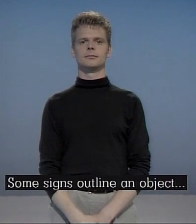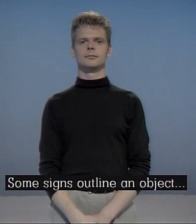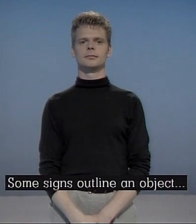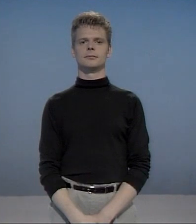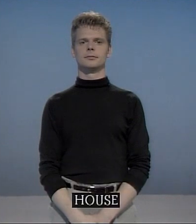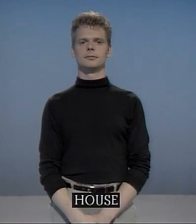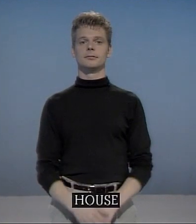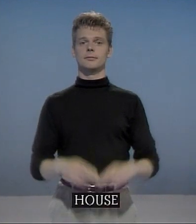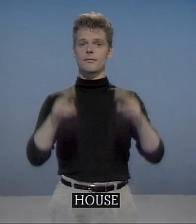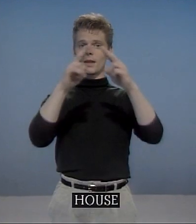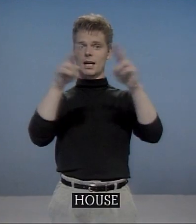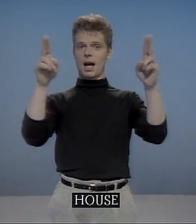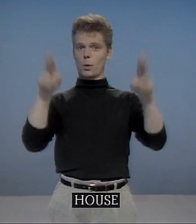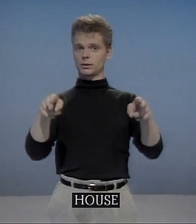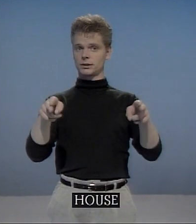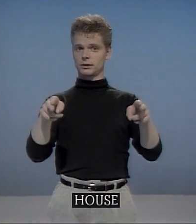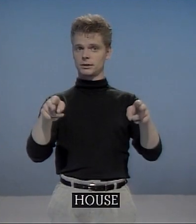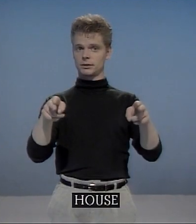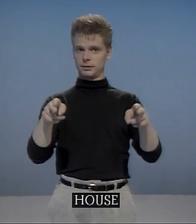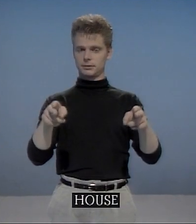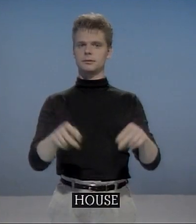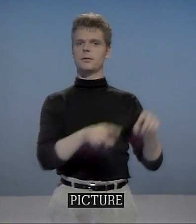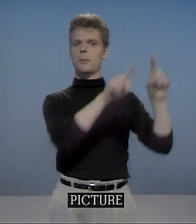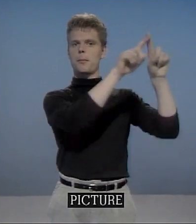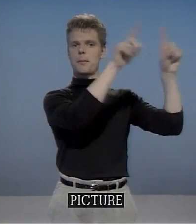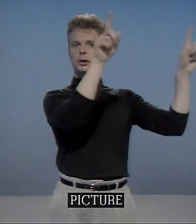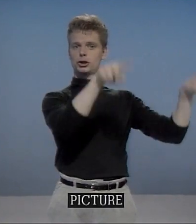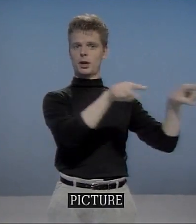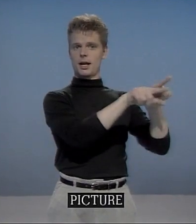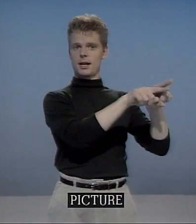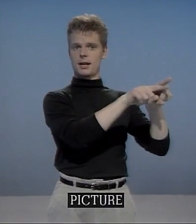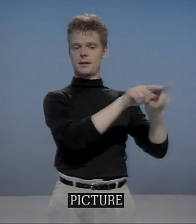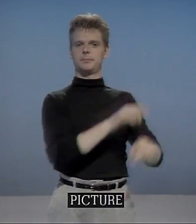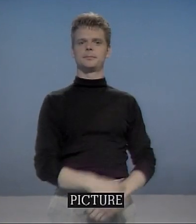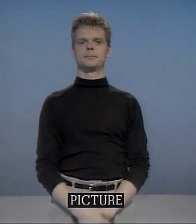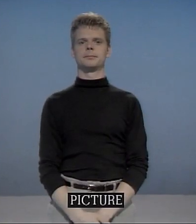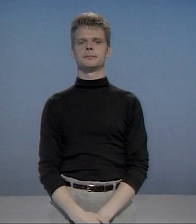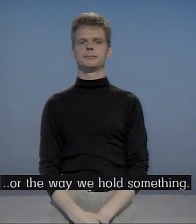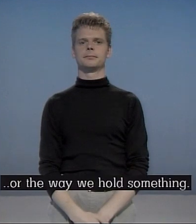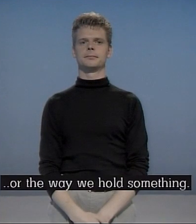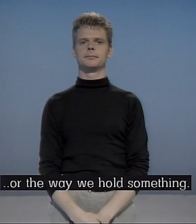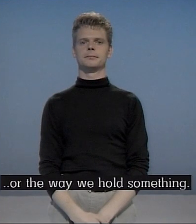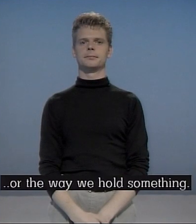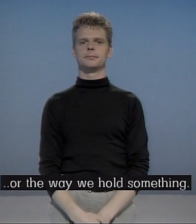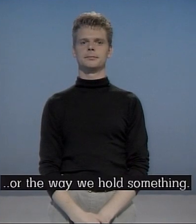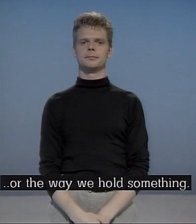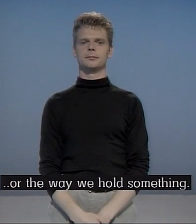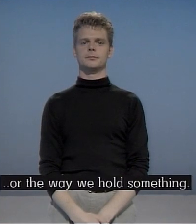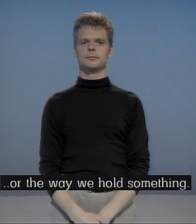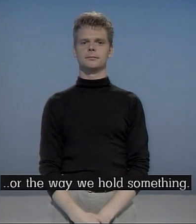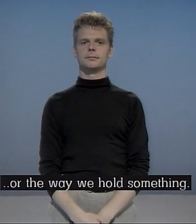object. House, picture. Or the way we hold